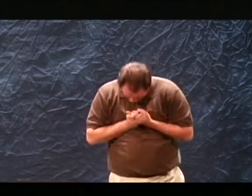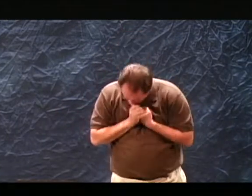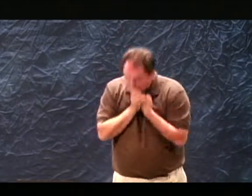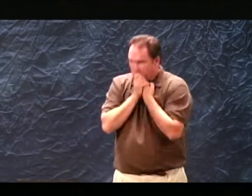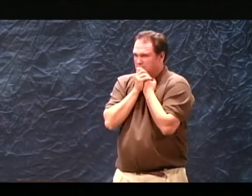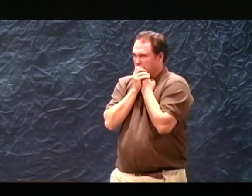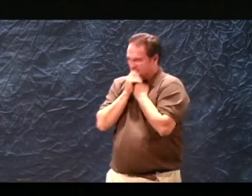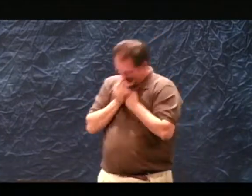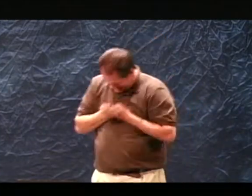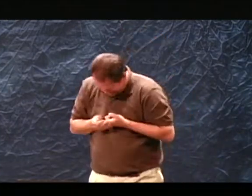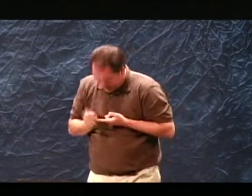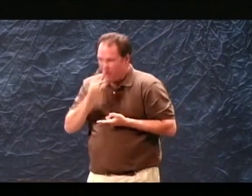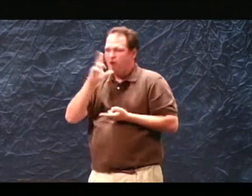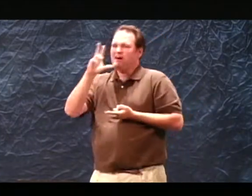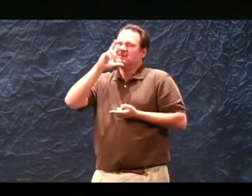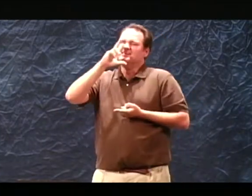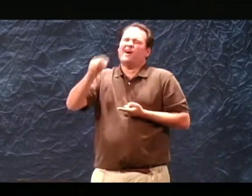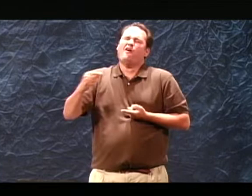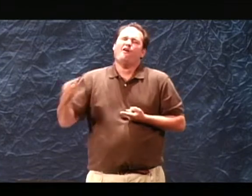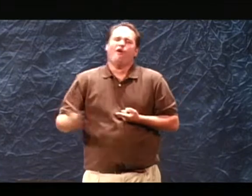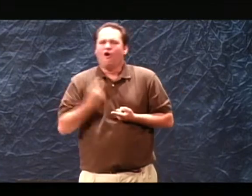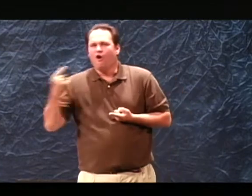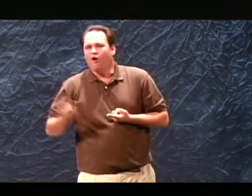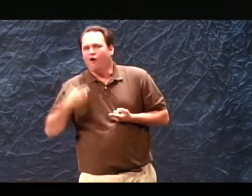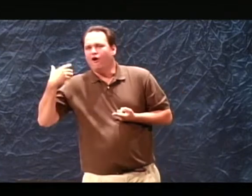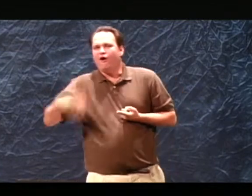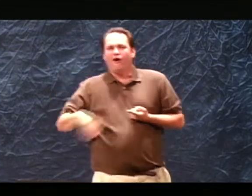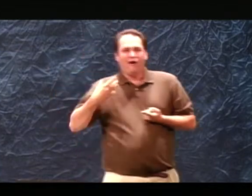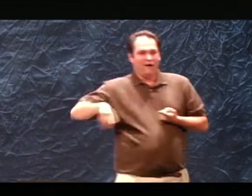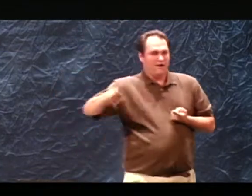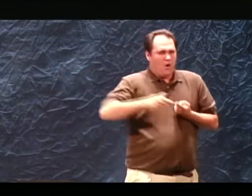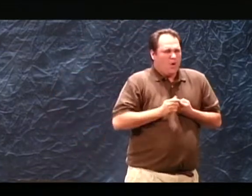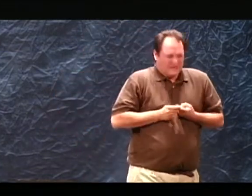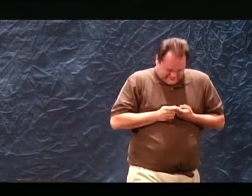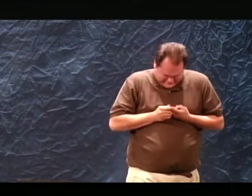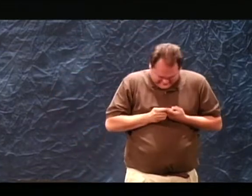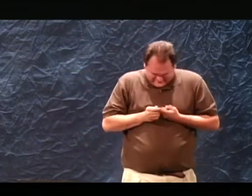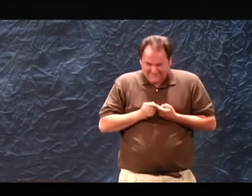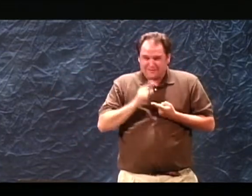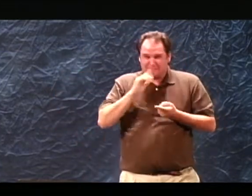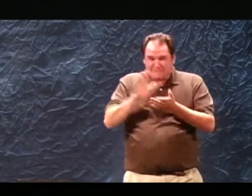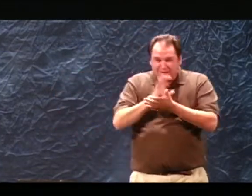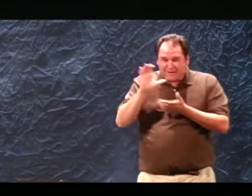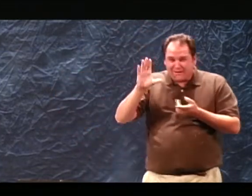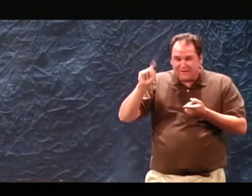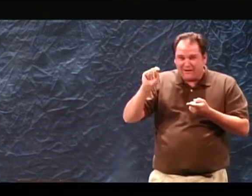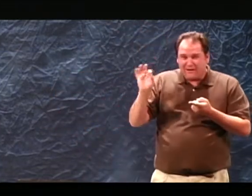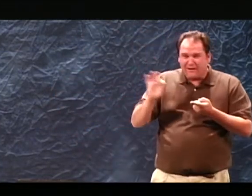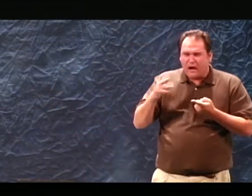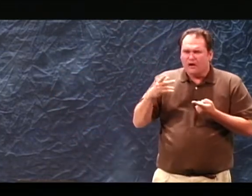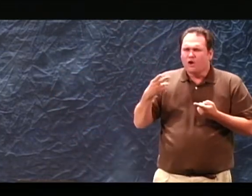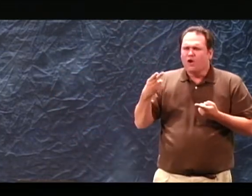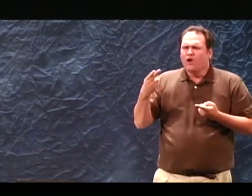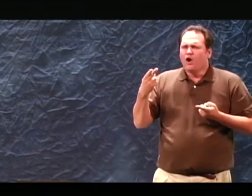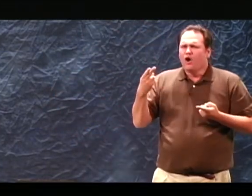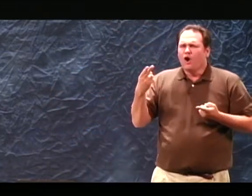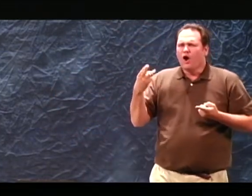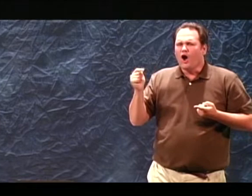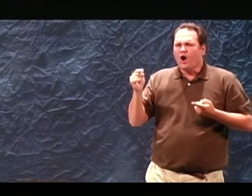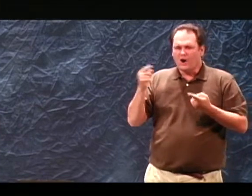small thing on a very small part of your hand and yet the pain is excruciating just from a little